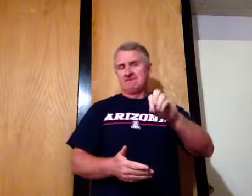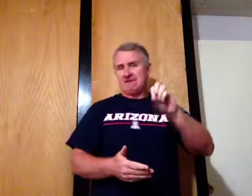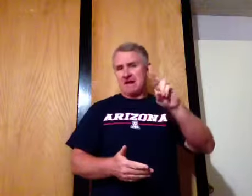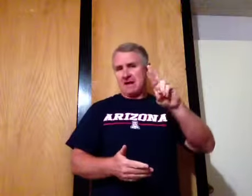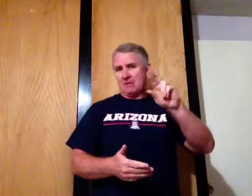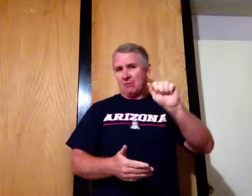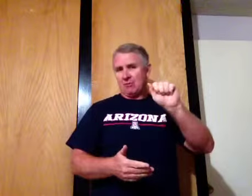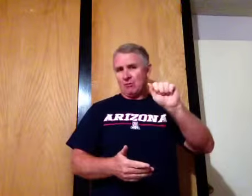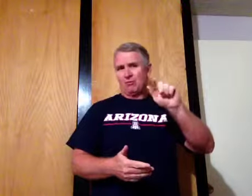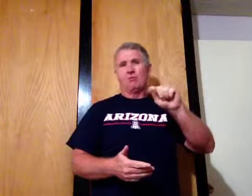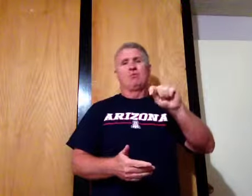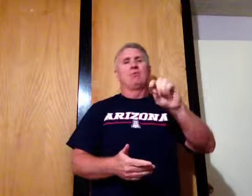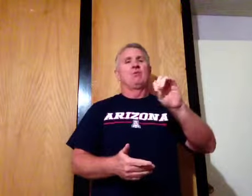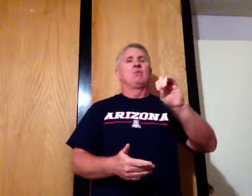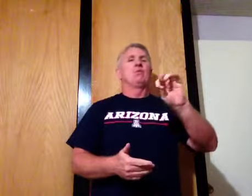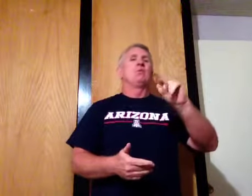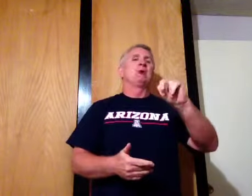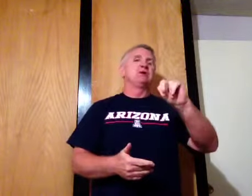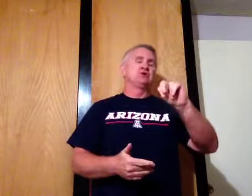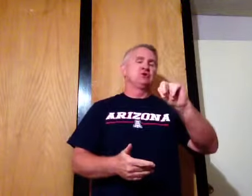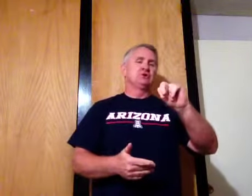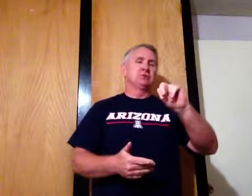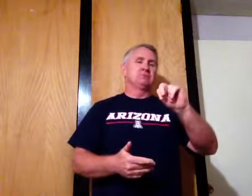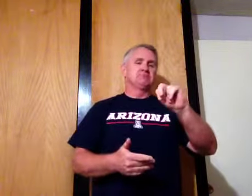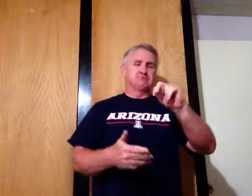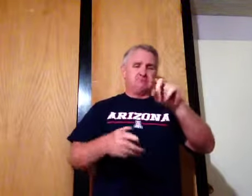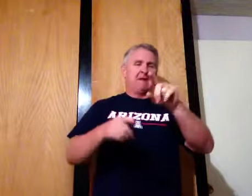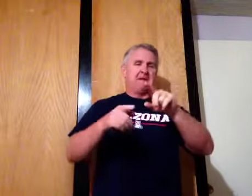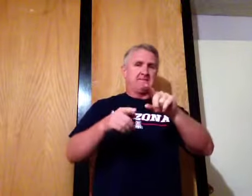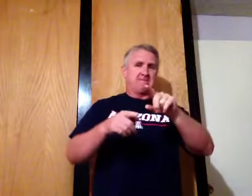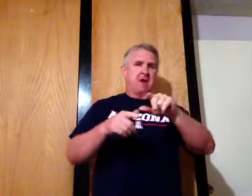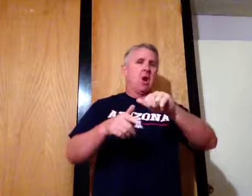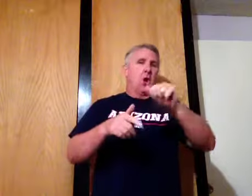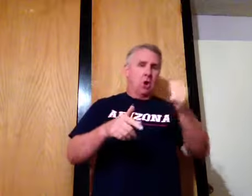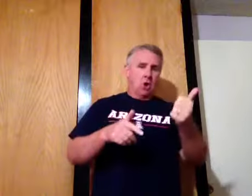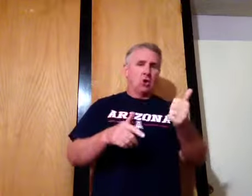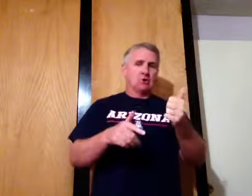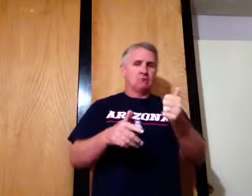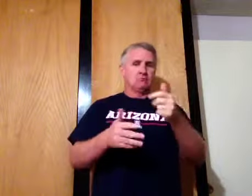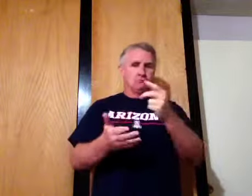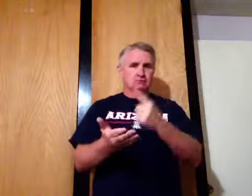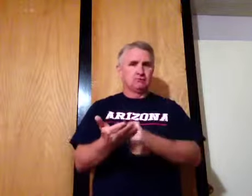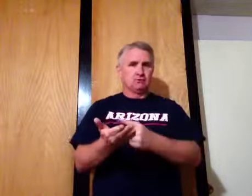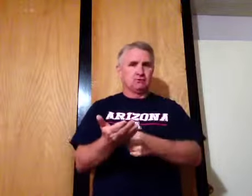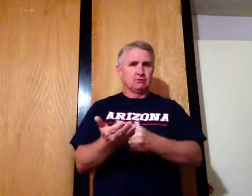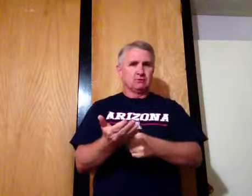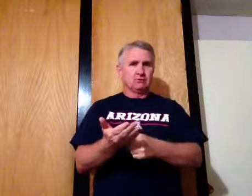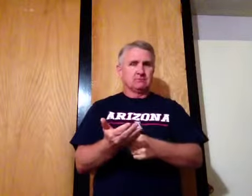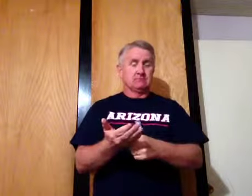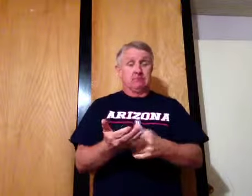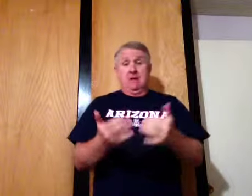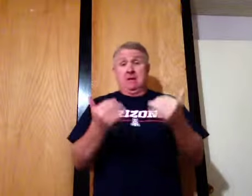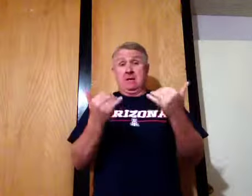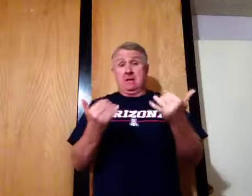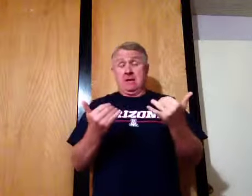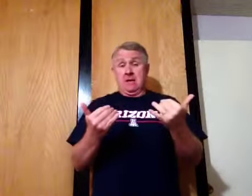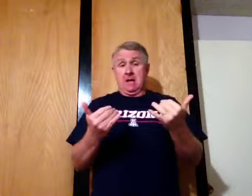your notebooks, I've got, I believe, 9 vocabulary words that we need to make sure that we know for sure and get those in. So what I've got